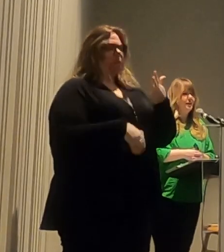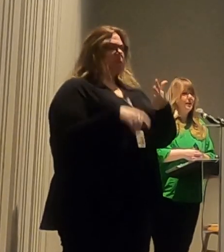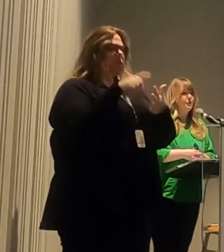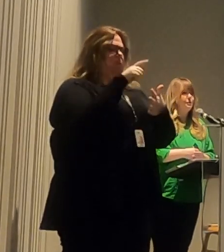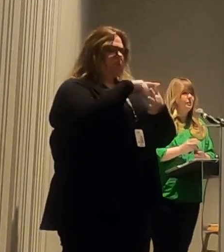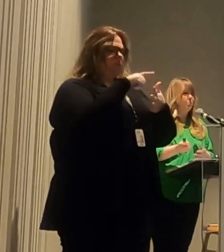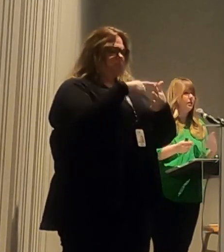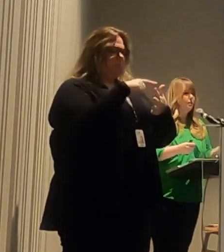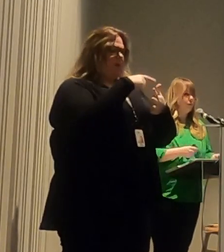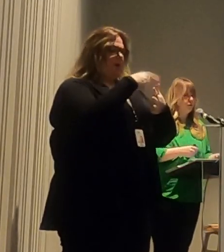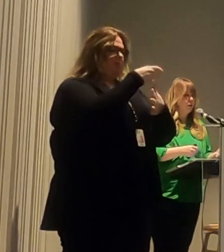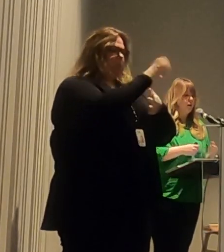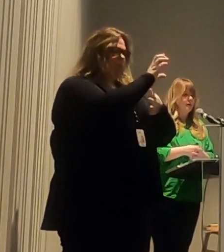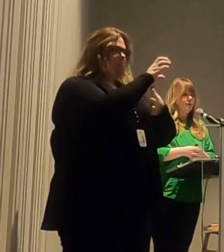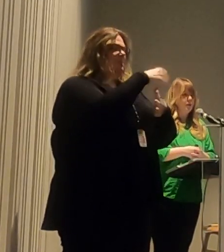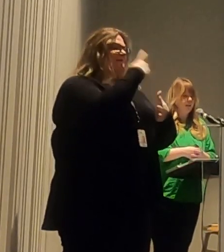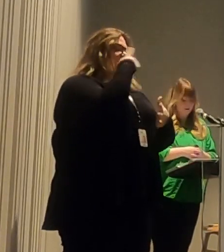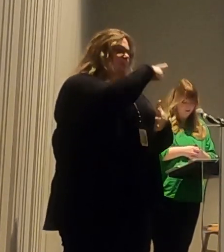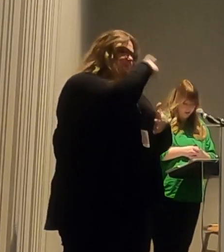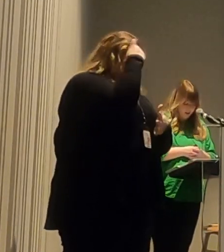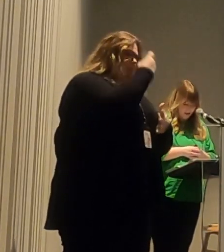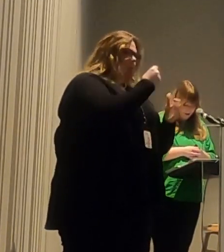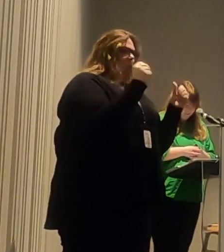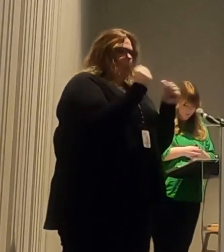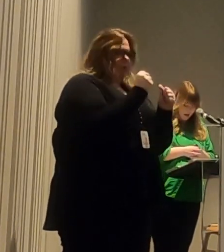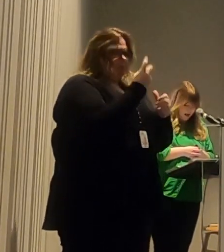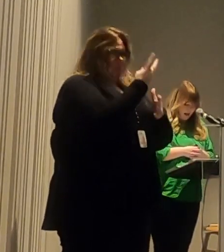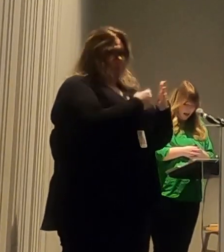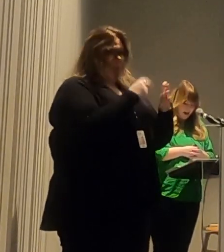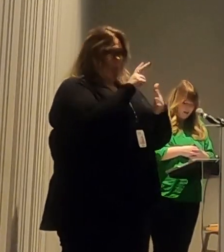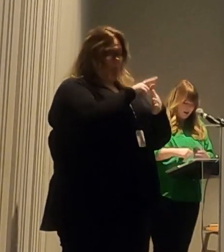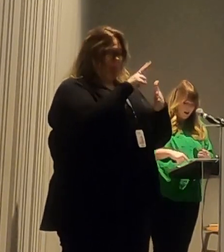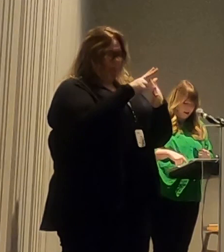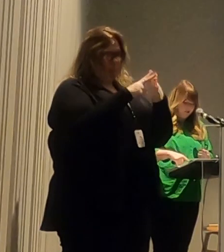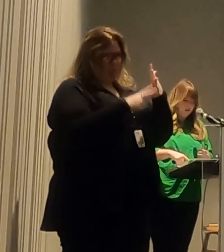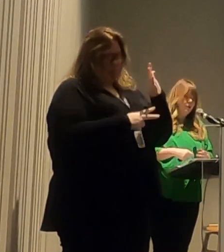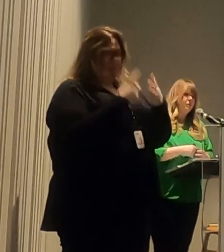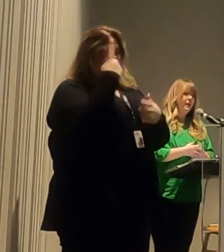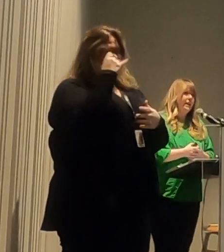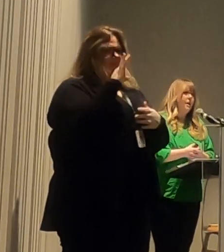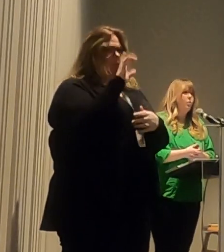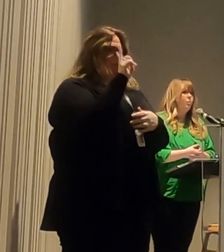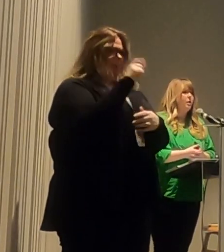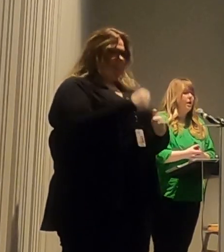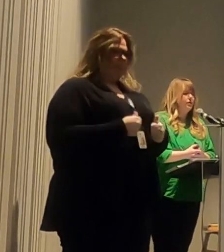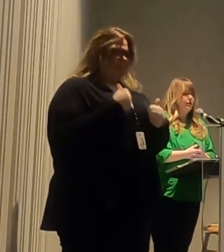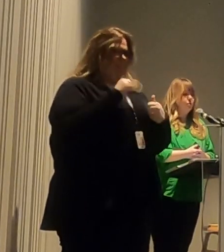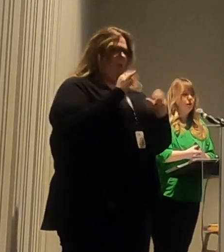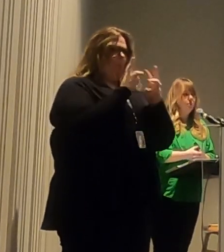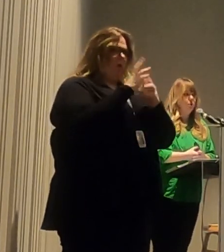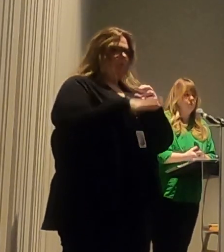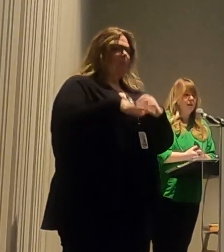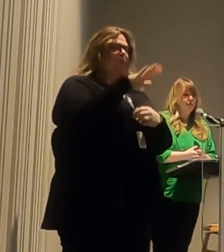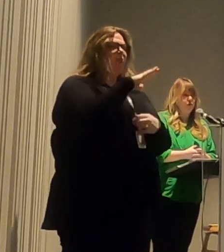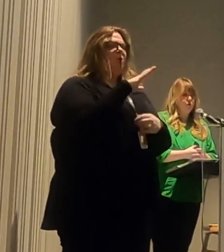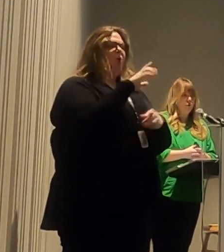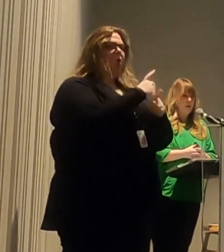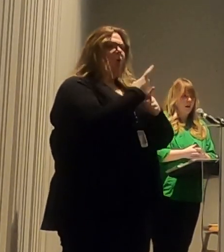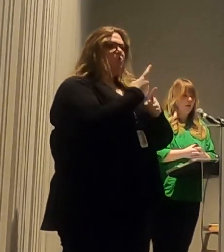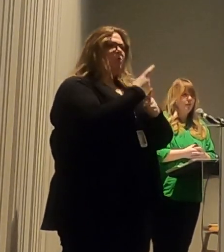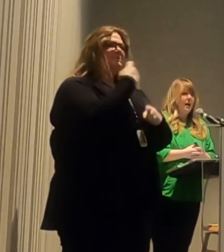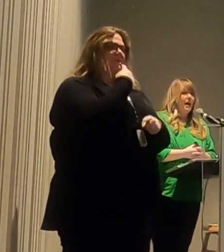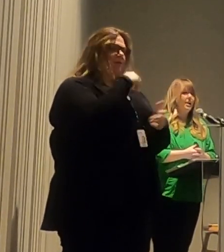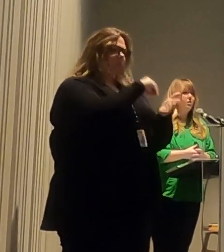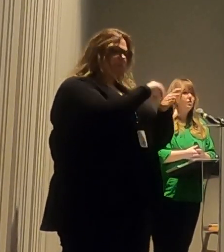further divided into summer and winter garments because of the climate. And it was also laid out what colors were appropriate for who